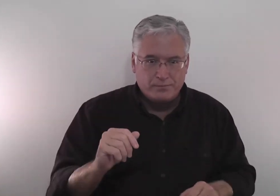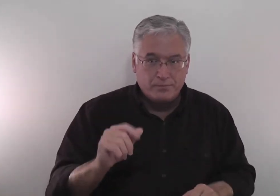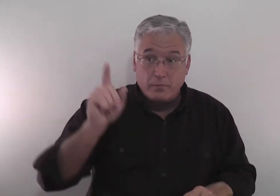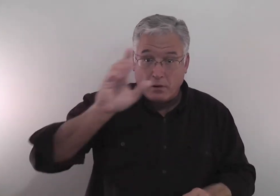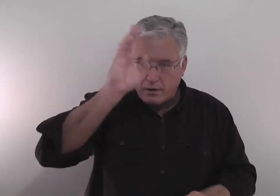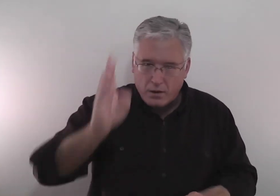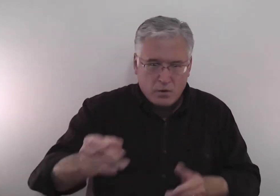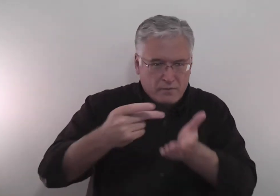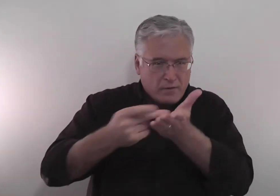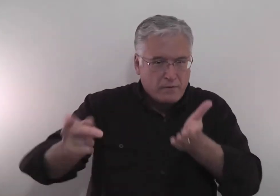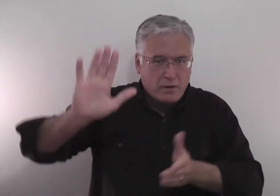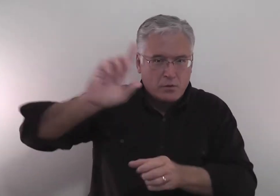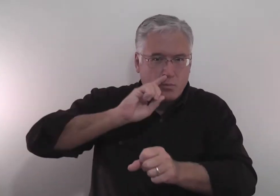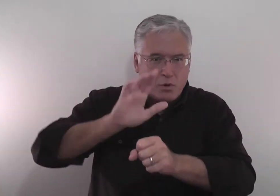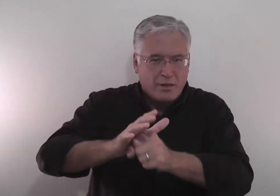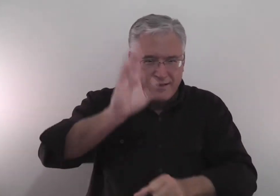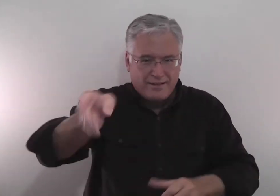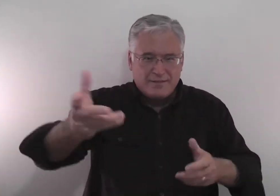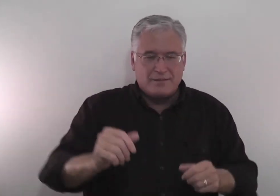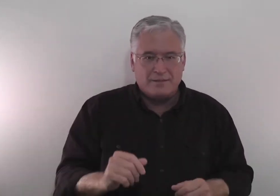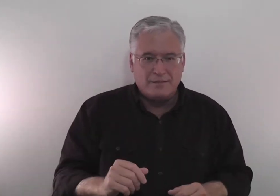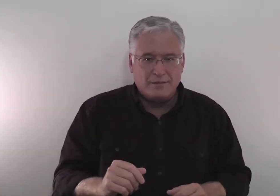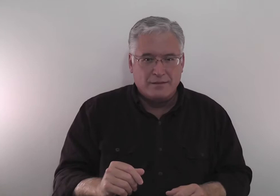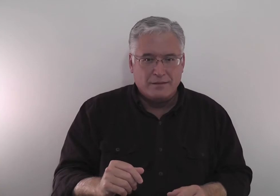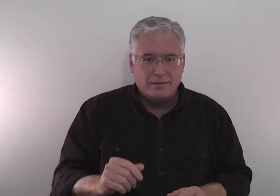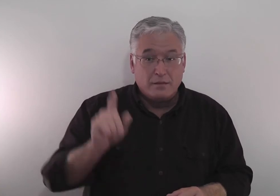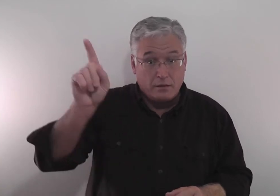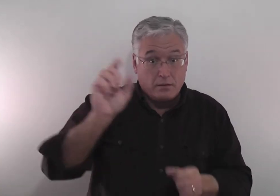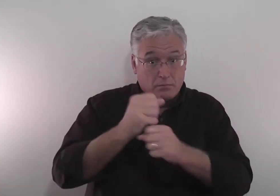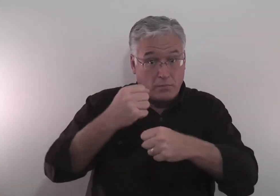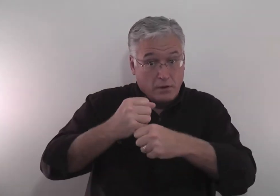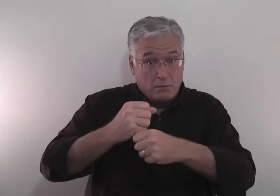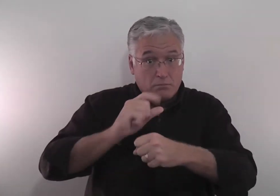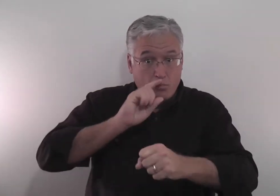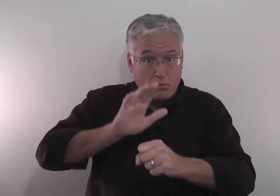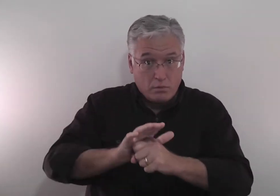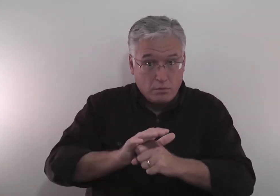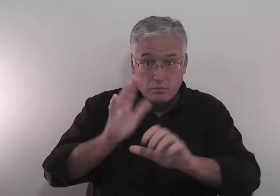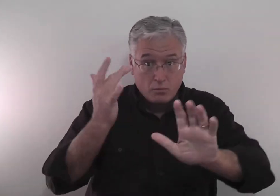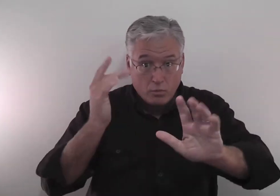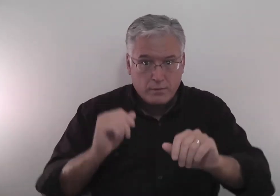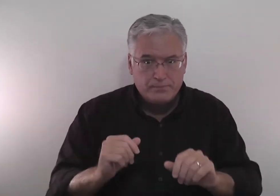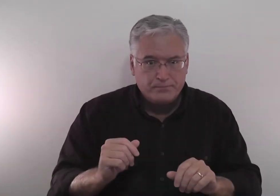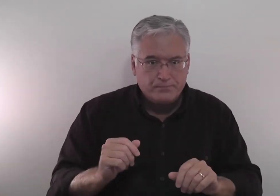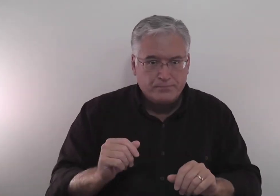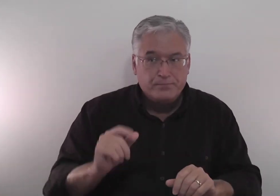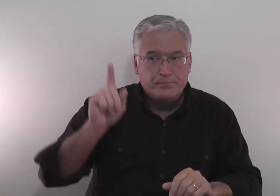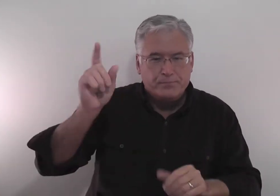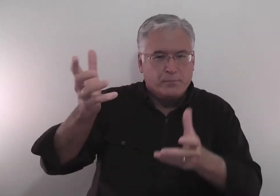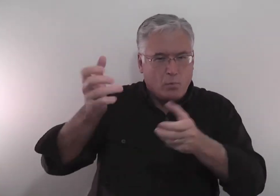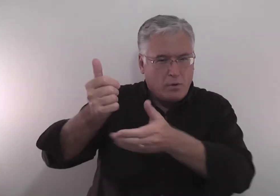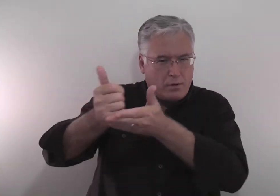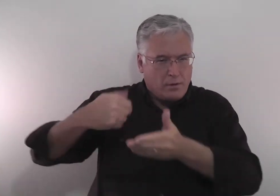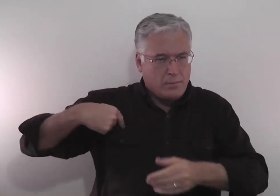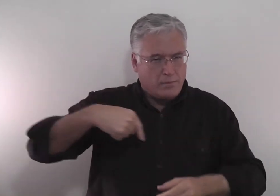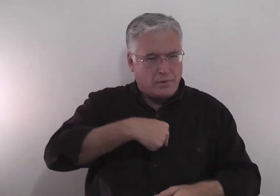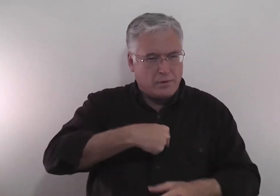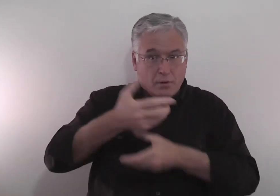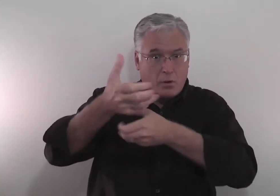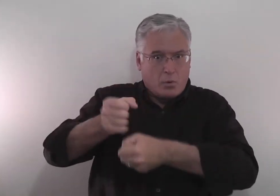vows. God never fails to keep his word, but we do. When he makes these vows, why does he